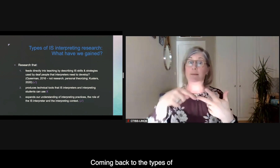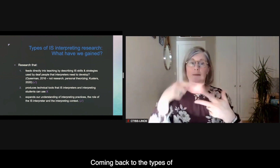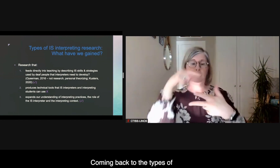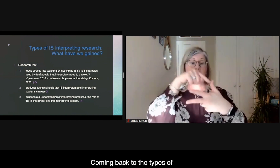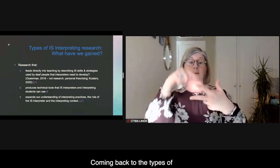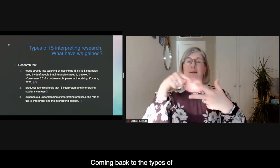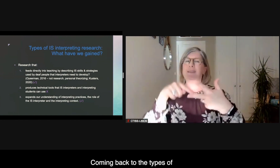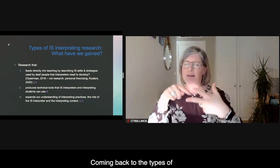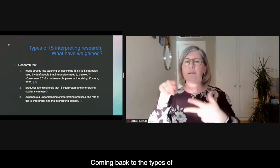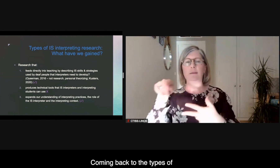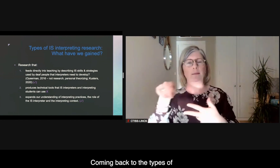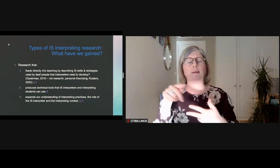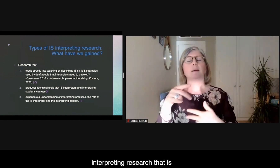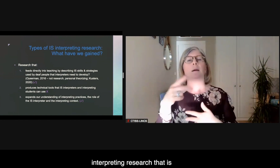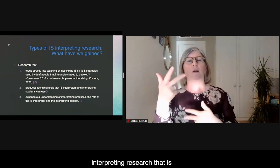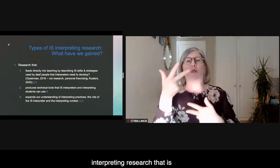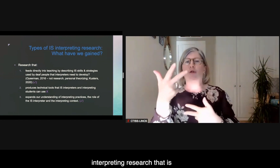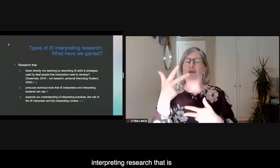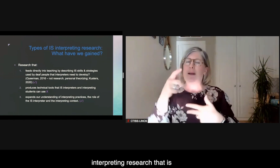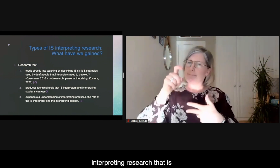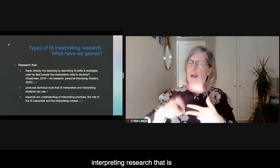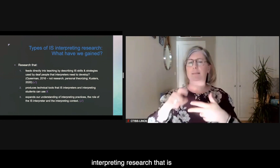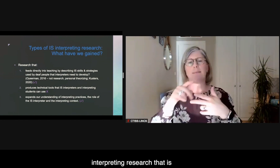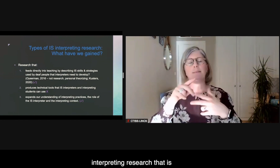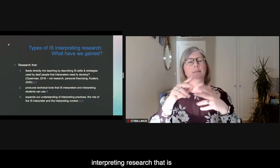the types of interpreting research that are needed, let's explore what